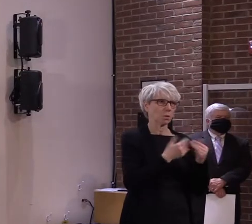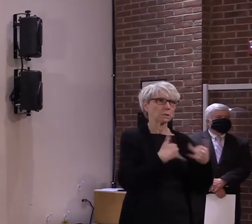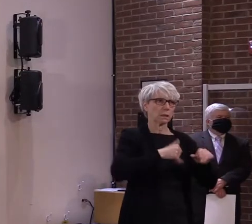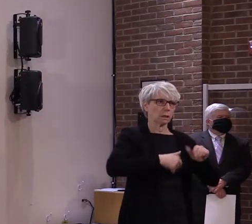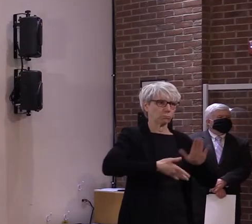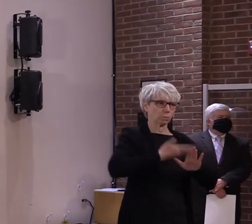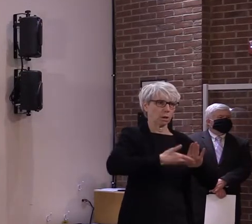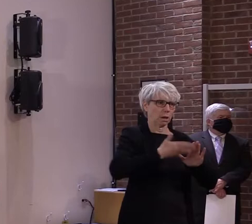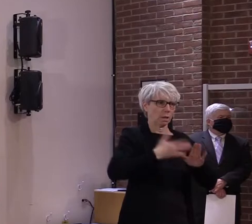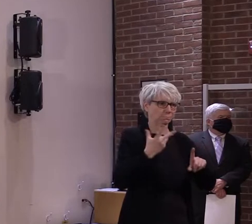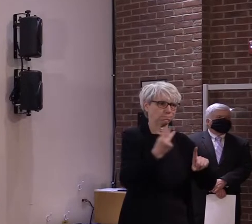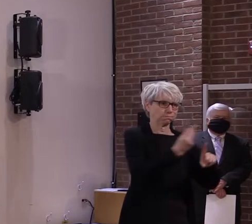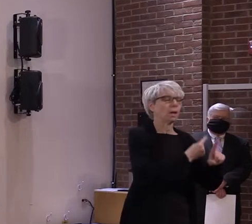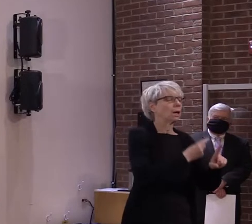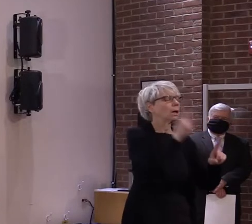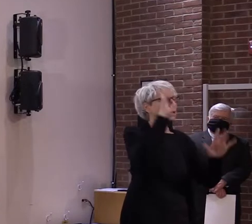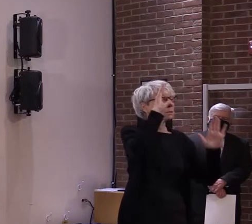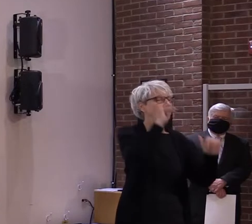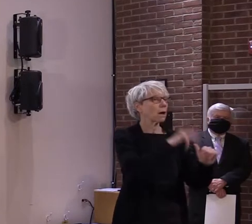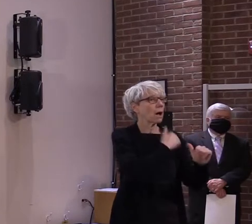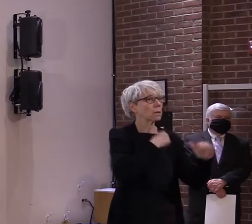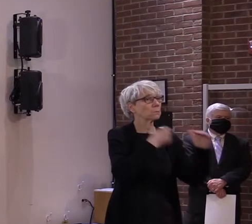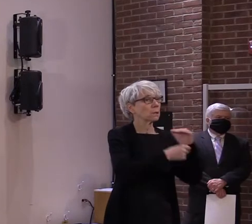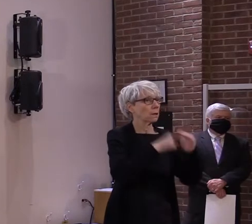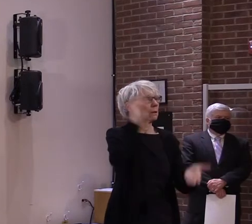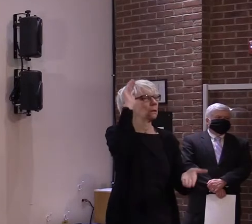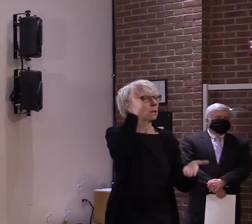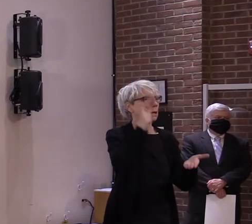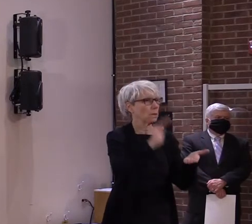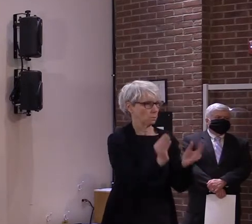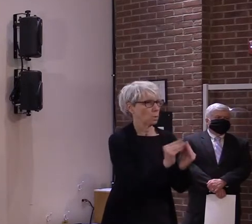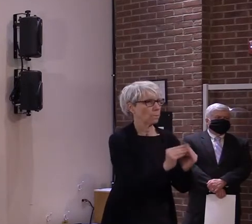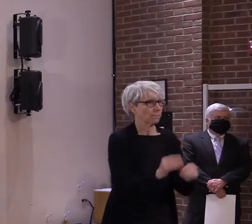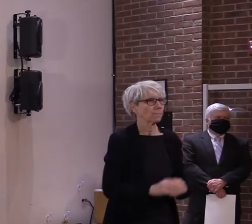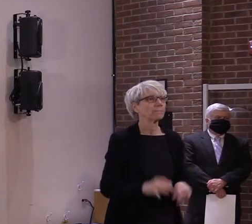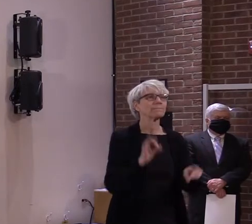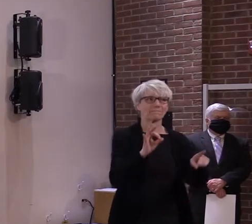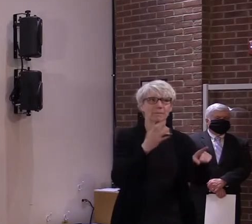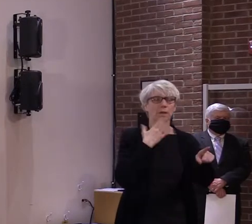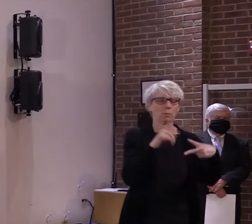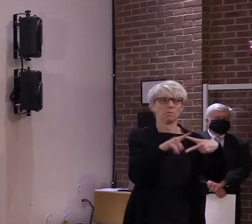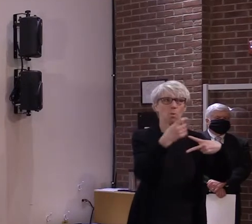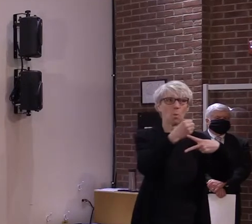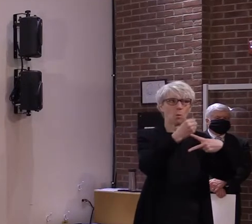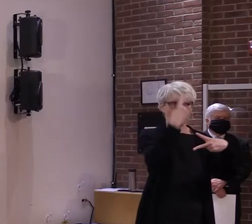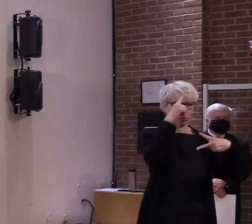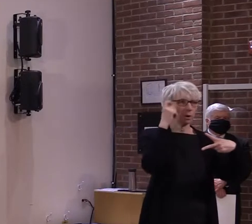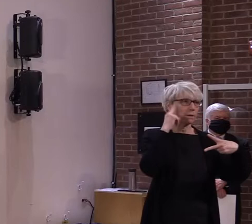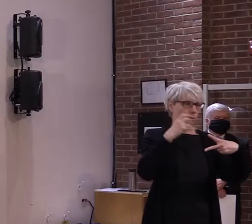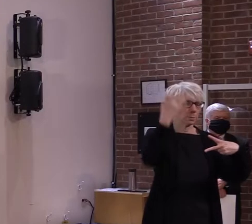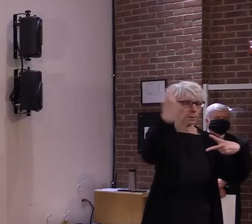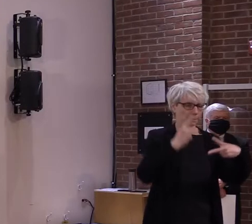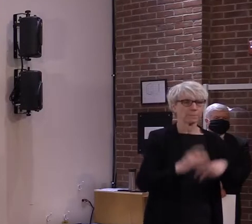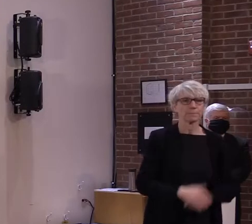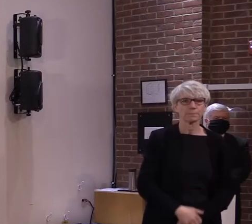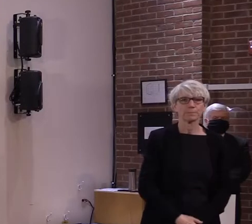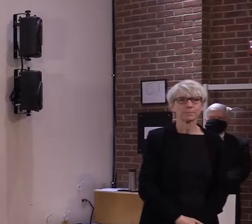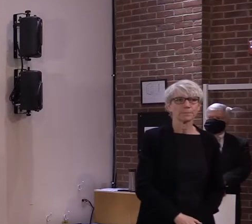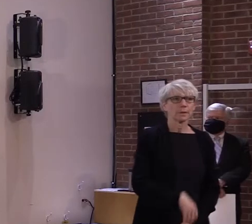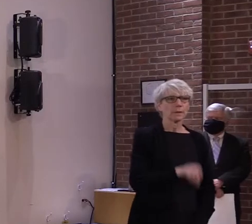to see our hospitalization numbers decrease as well. Thanks. I'm going to save my second question for the governor.